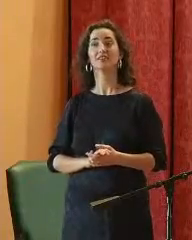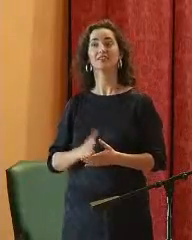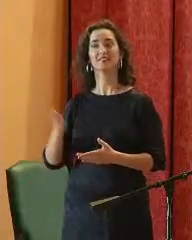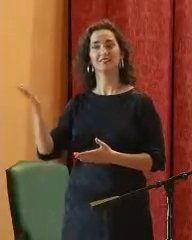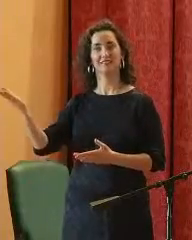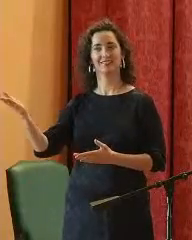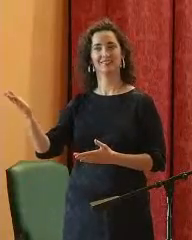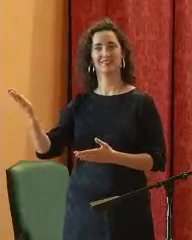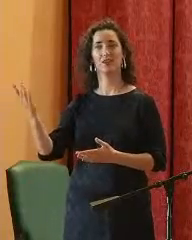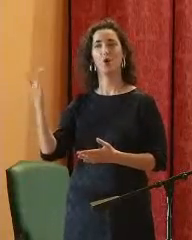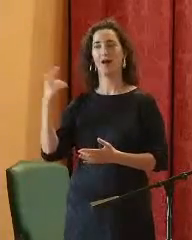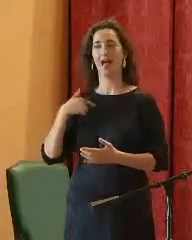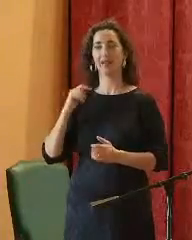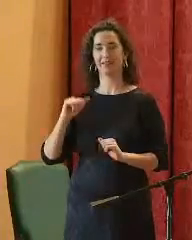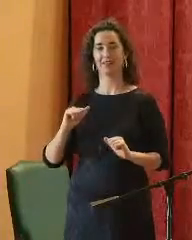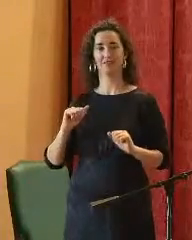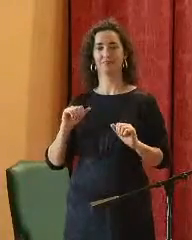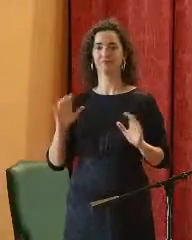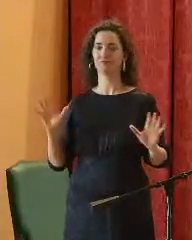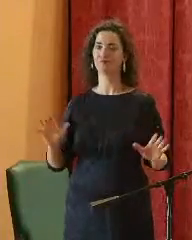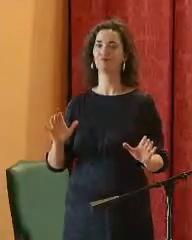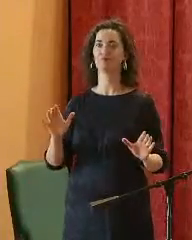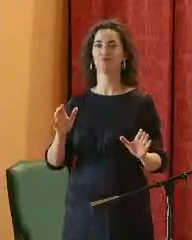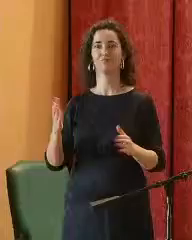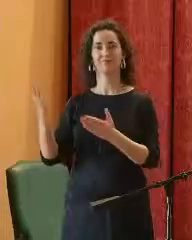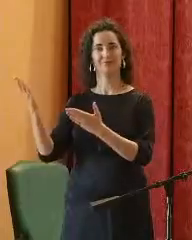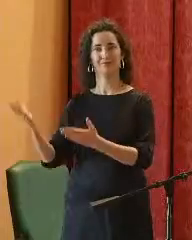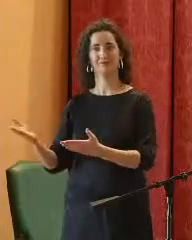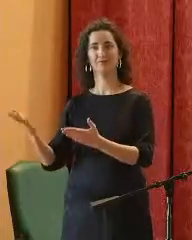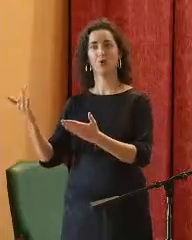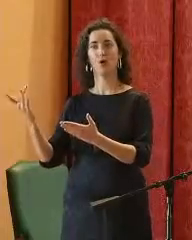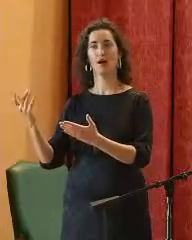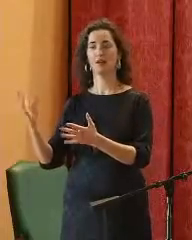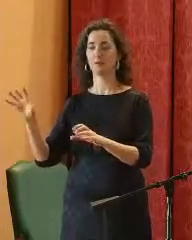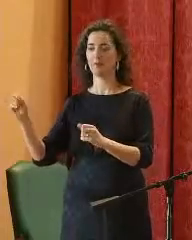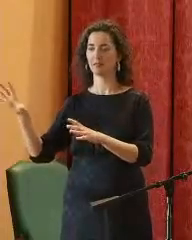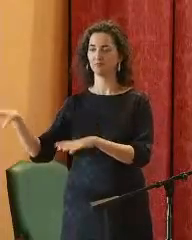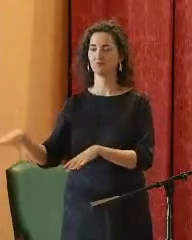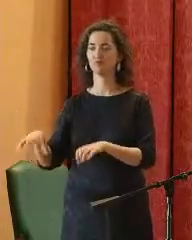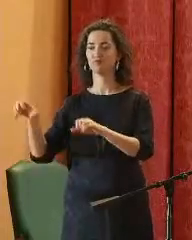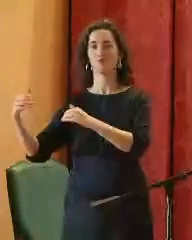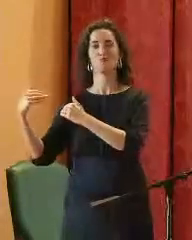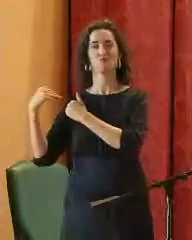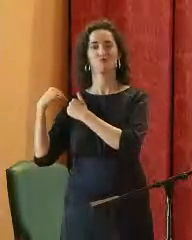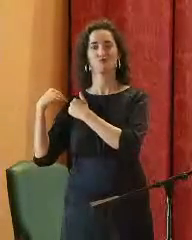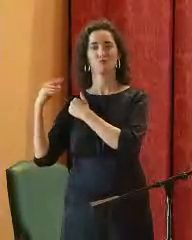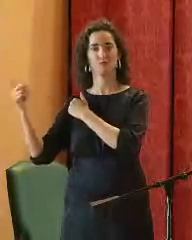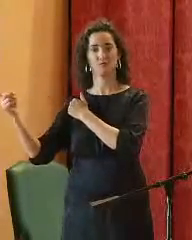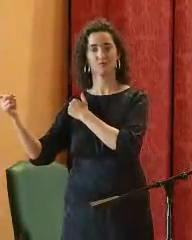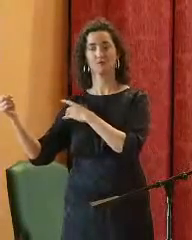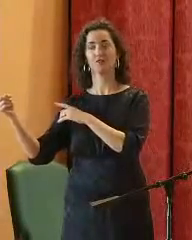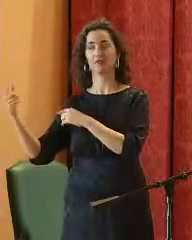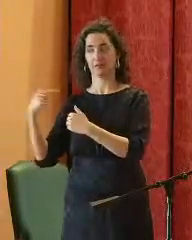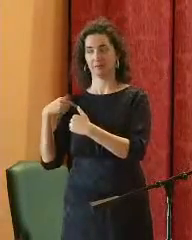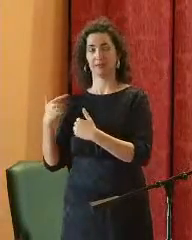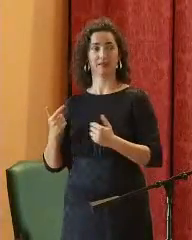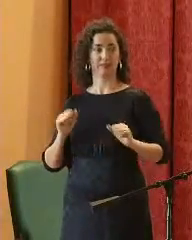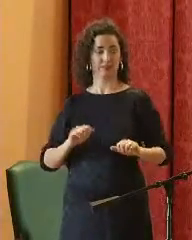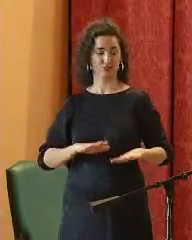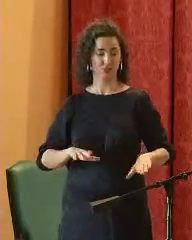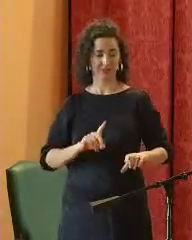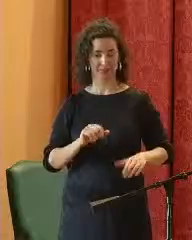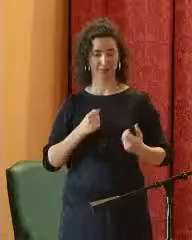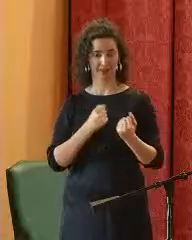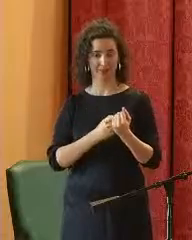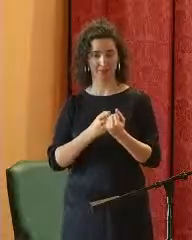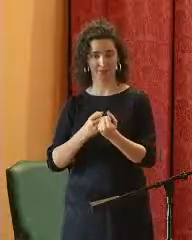am able to do this. He's taken on a lot so that I can advocate for our children with